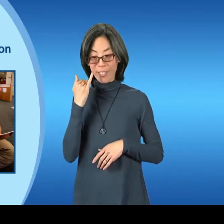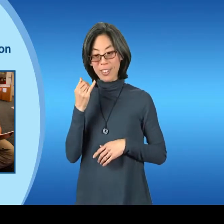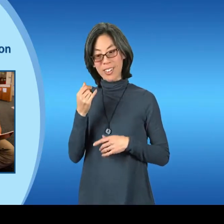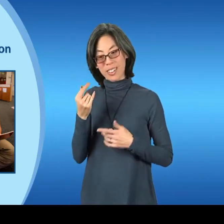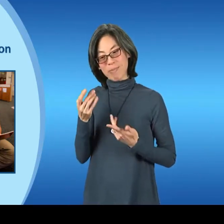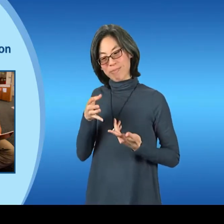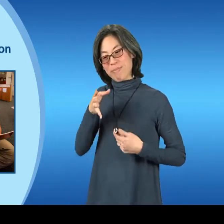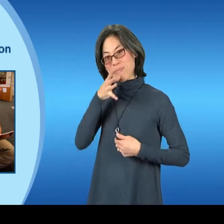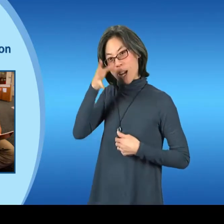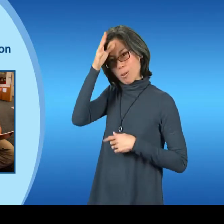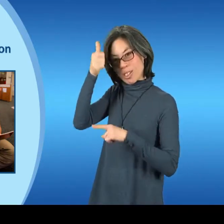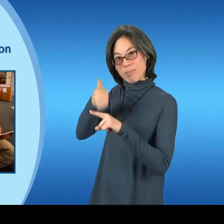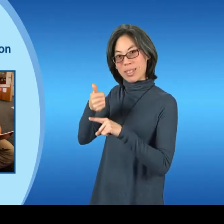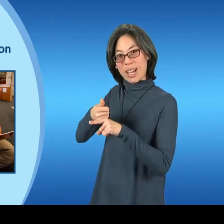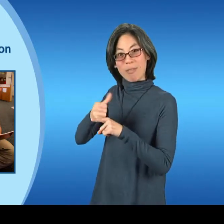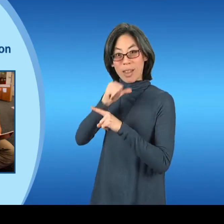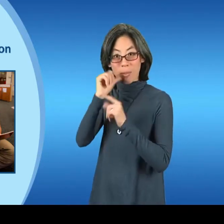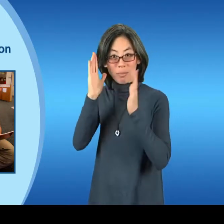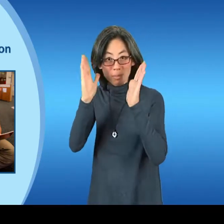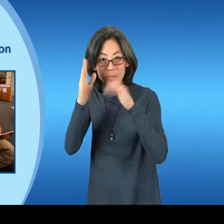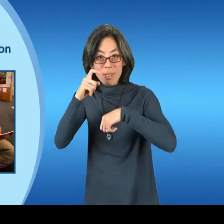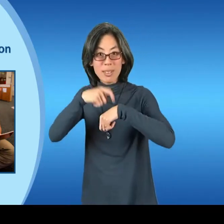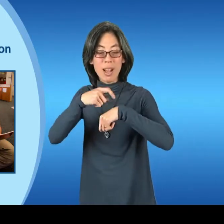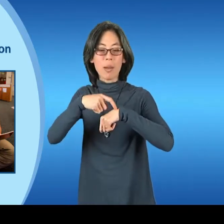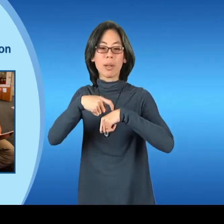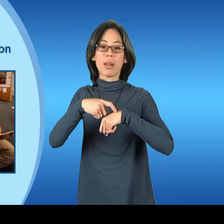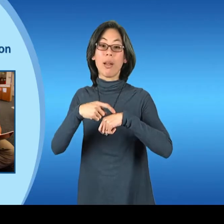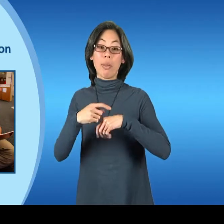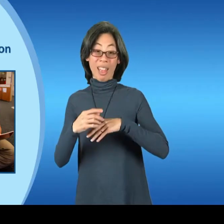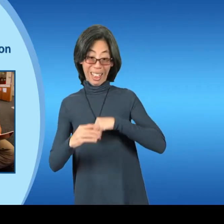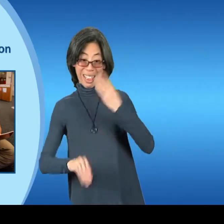parents. Parents themselves may be focused on the object and giving label names